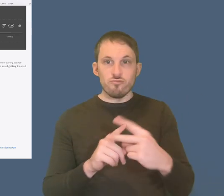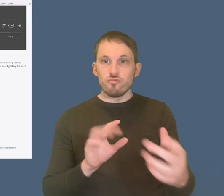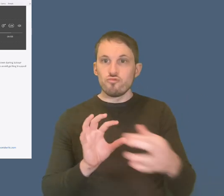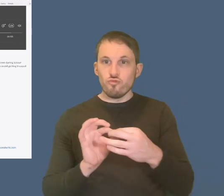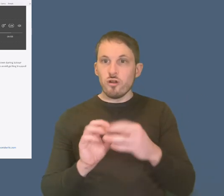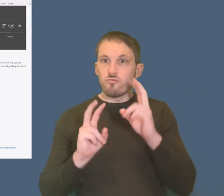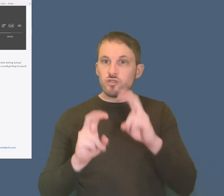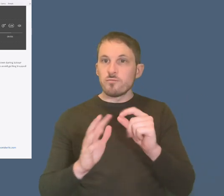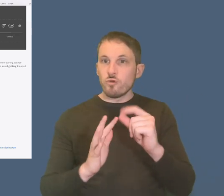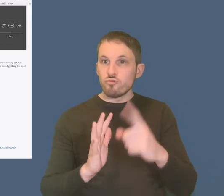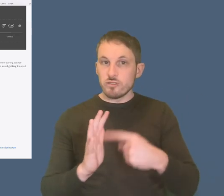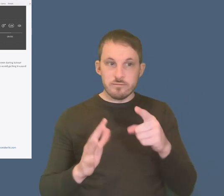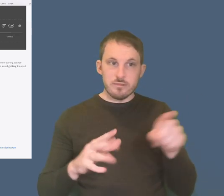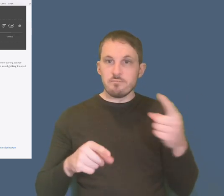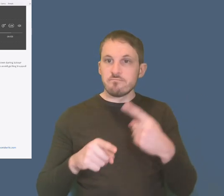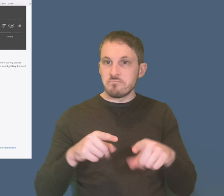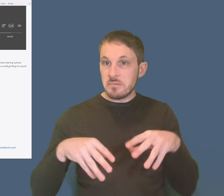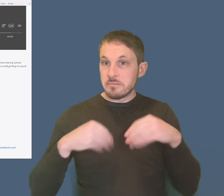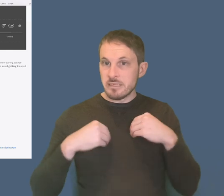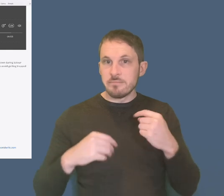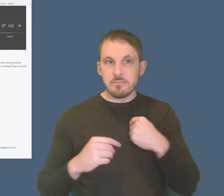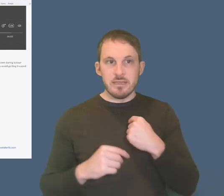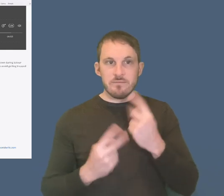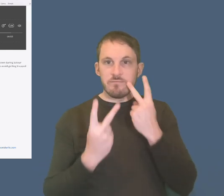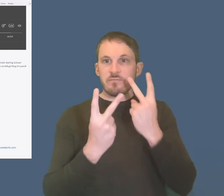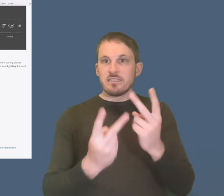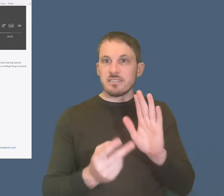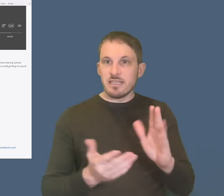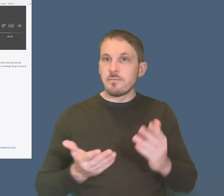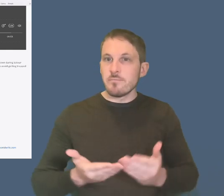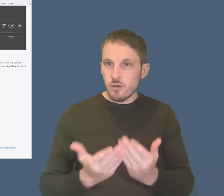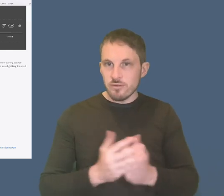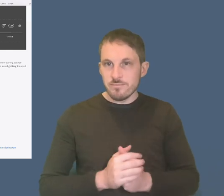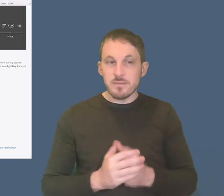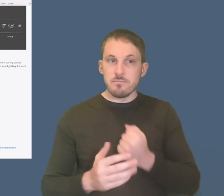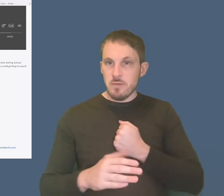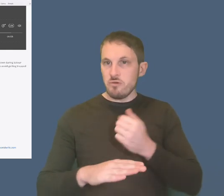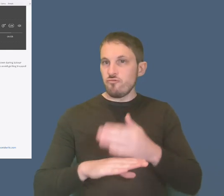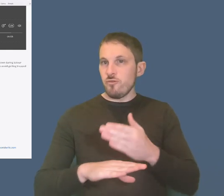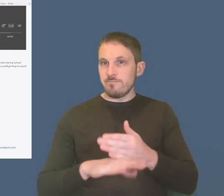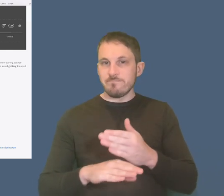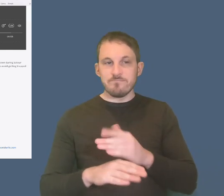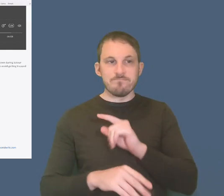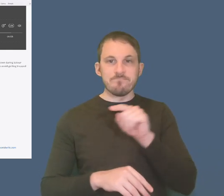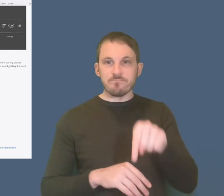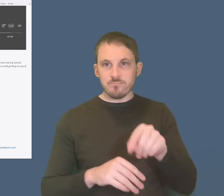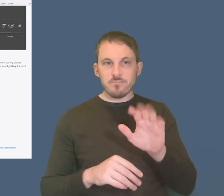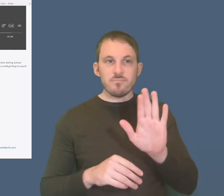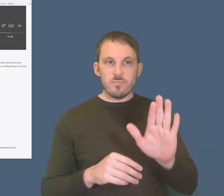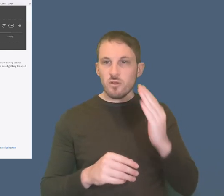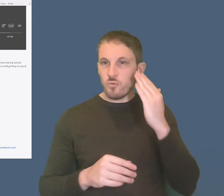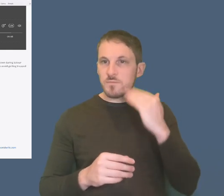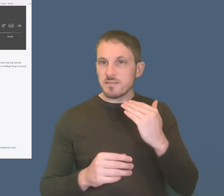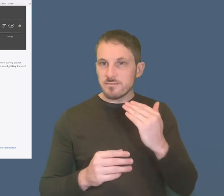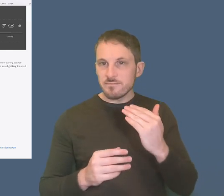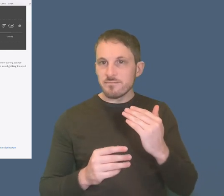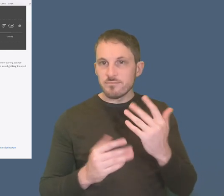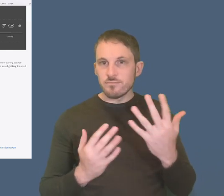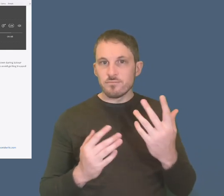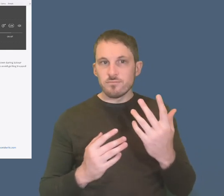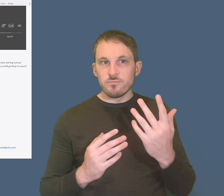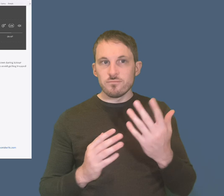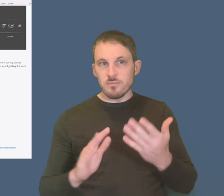would be happy for me to come to their births. And my job was to attend the births for the women who had enrolled in the